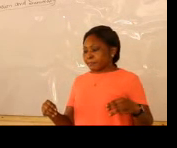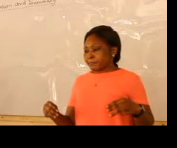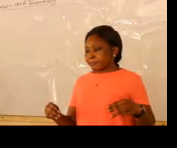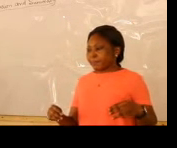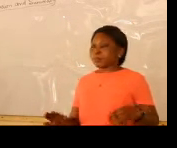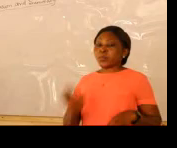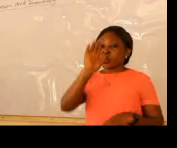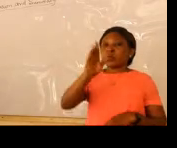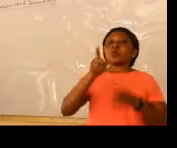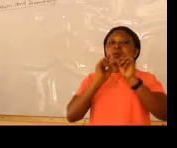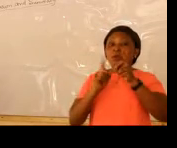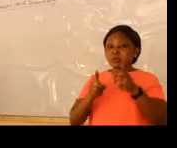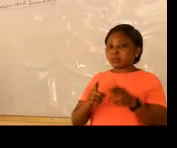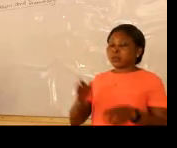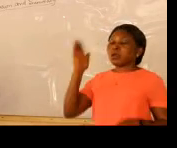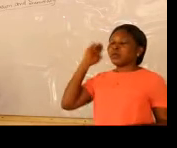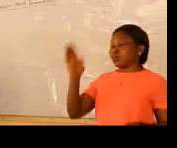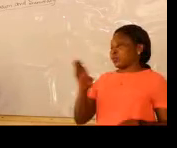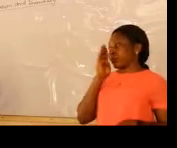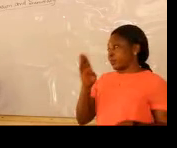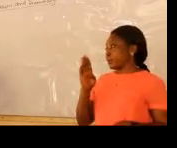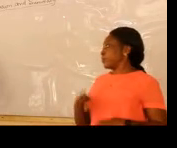Your answer should be,